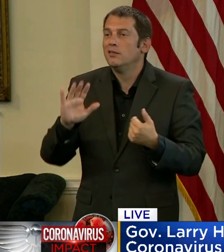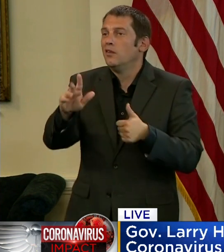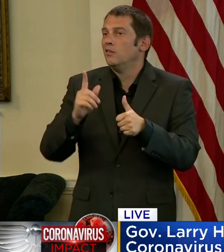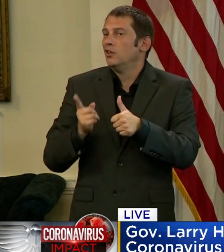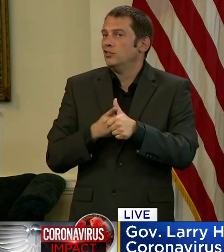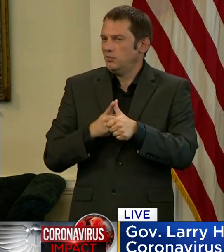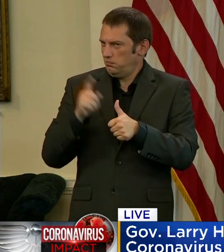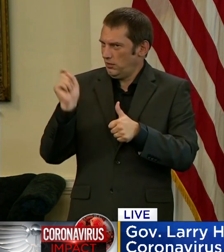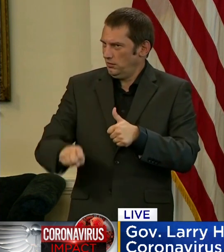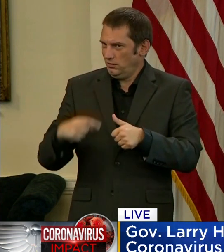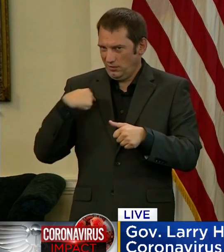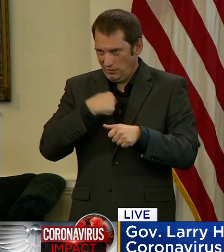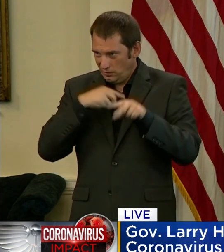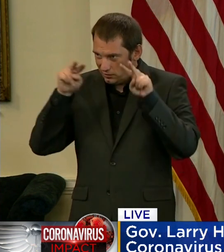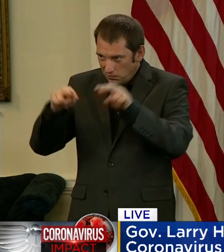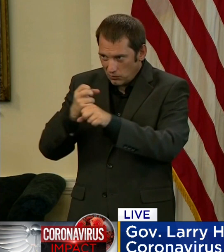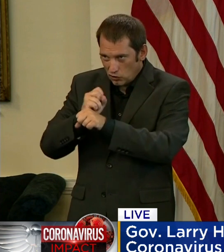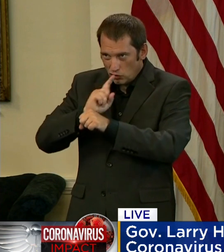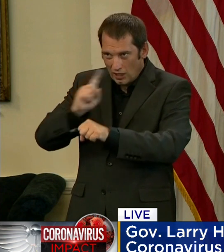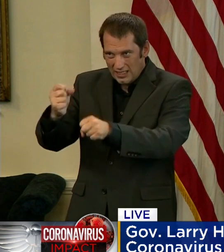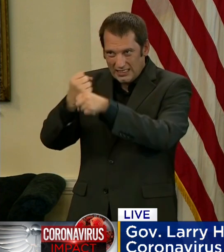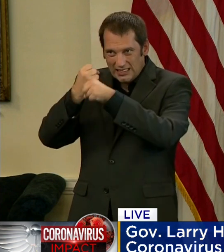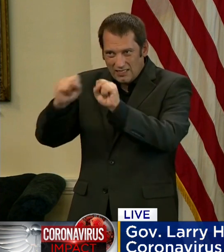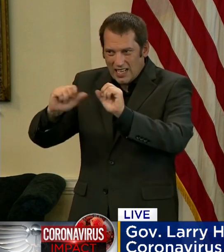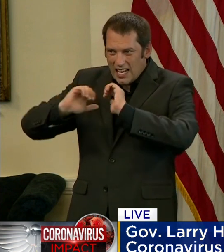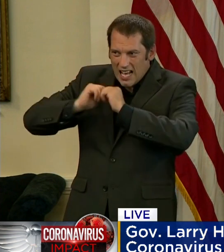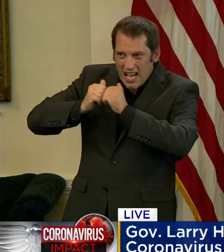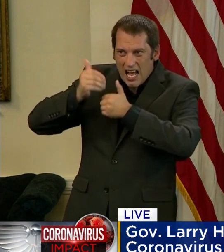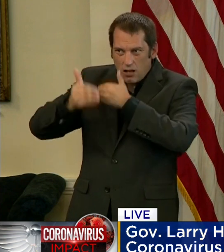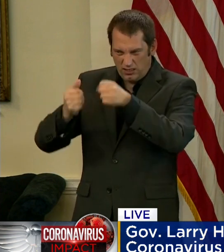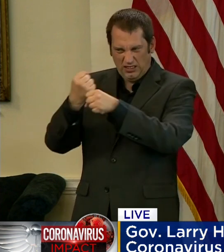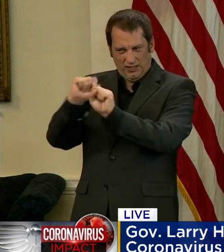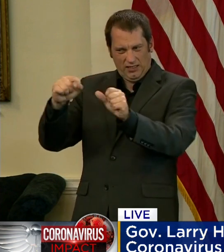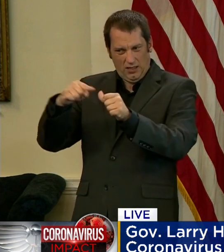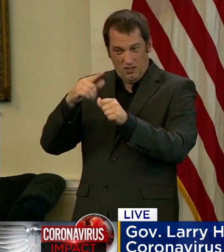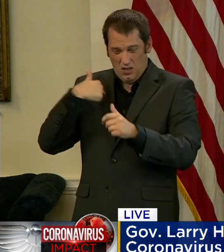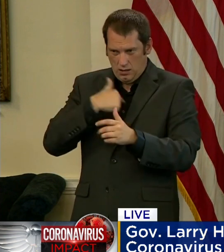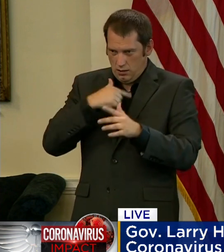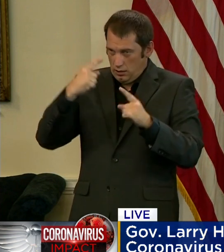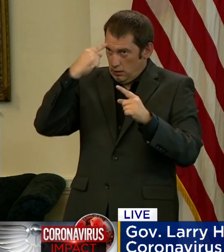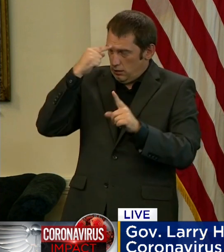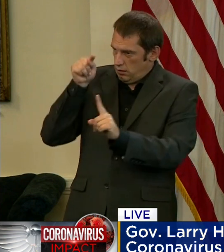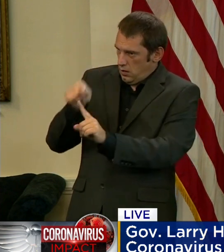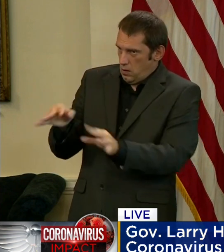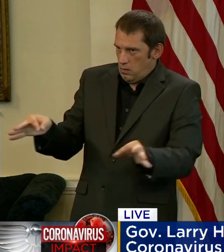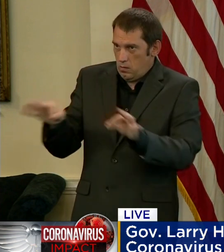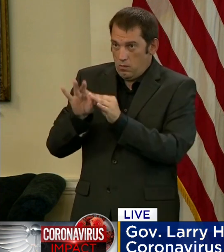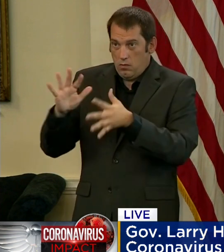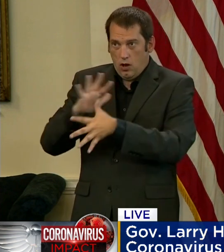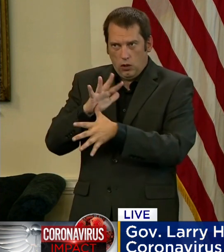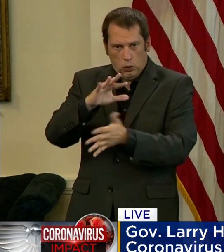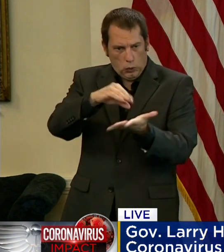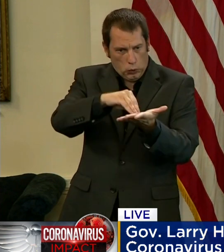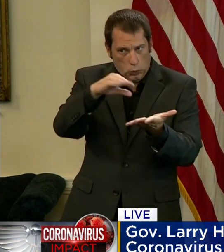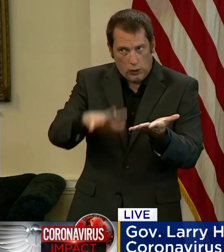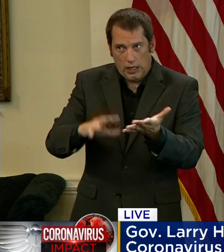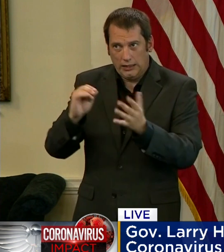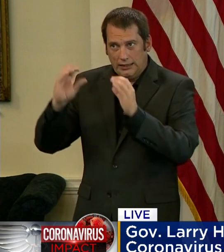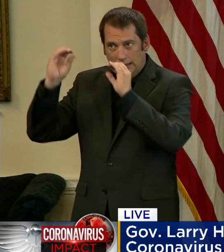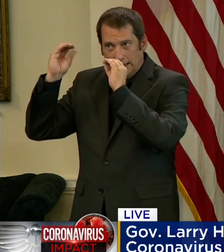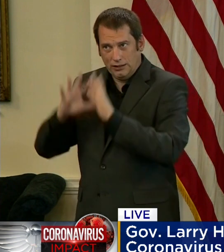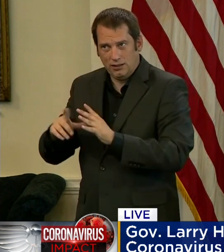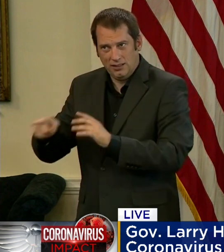keeps our students and our teachers safe. Last month, Dr. Karen Salmon, the State Superintendent